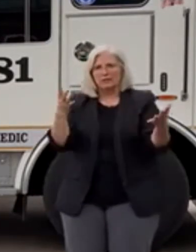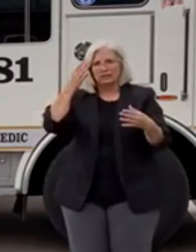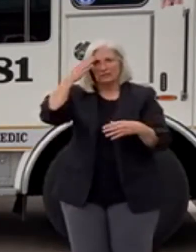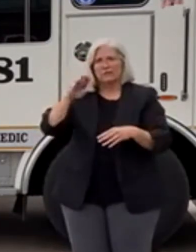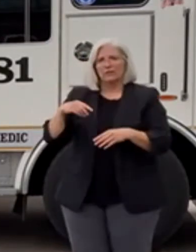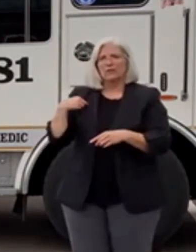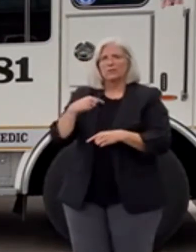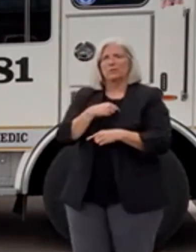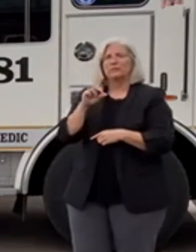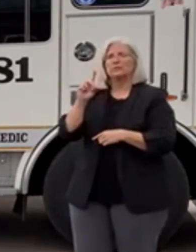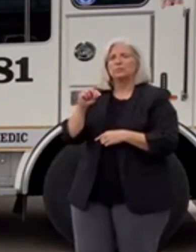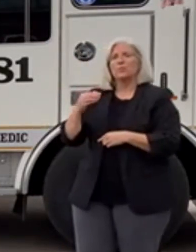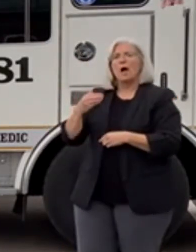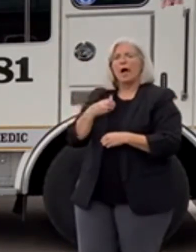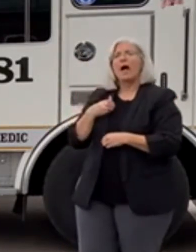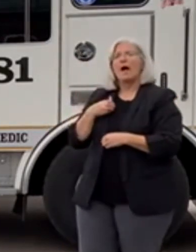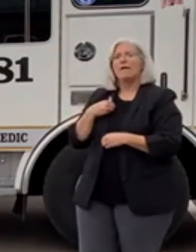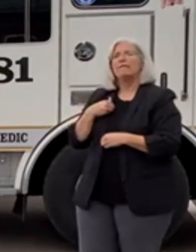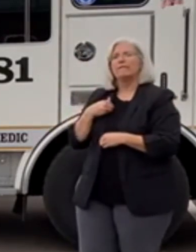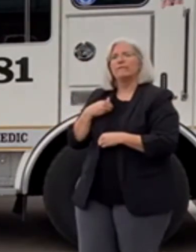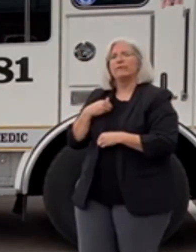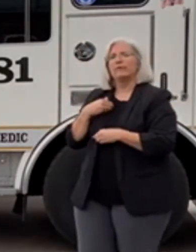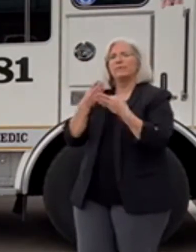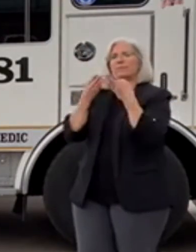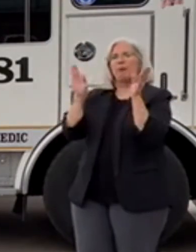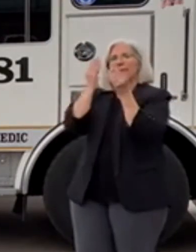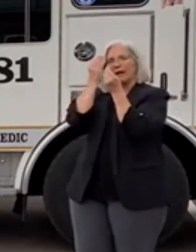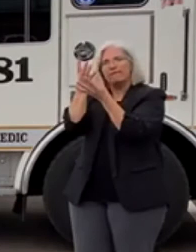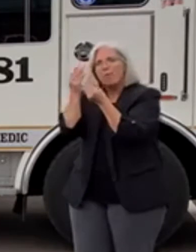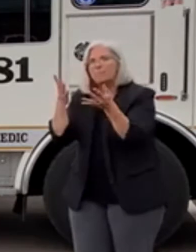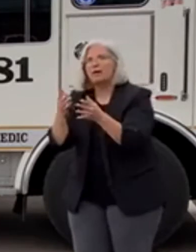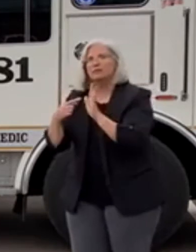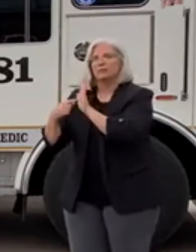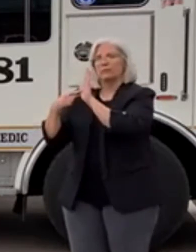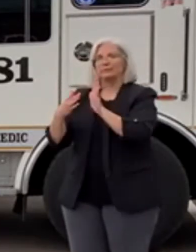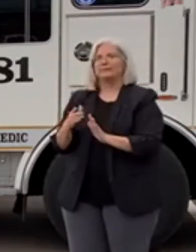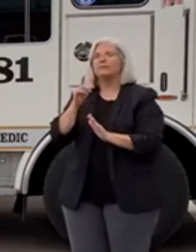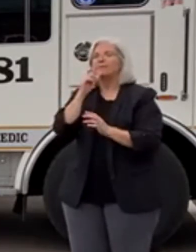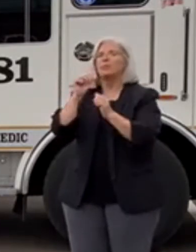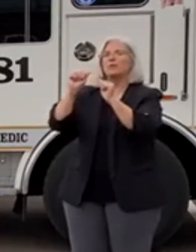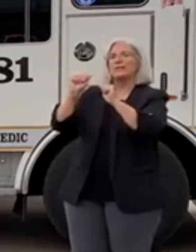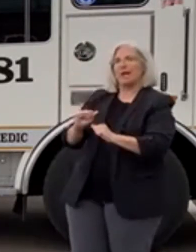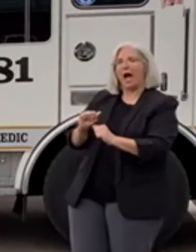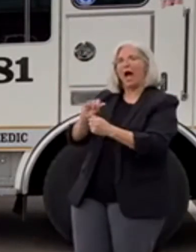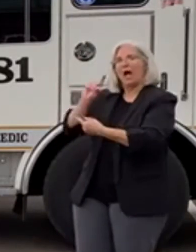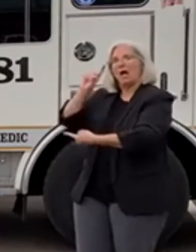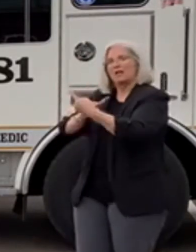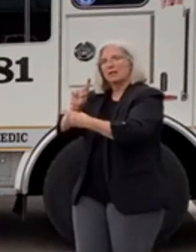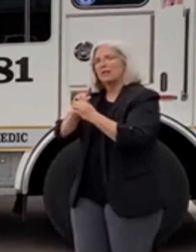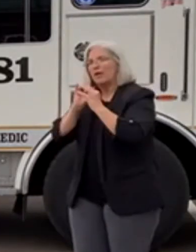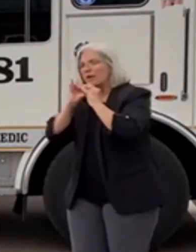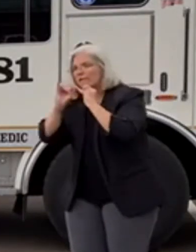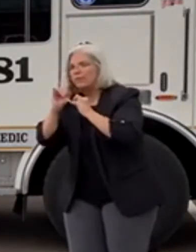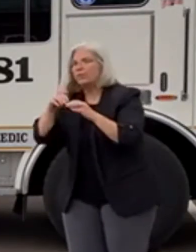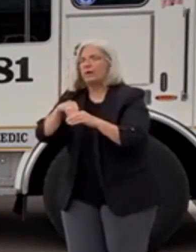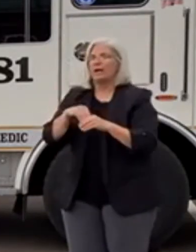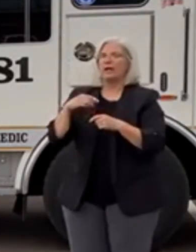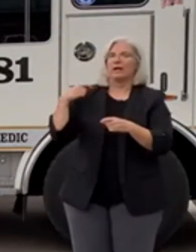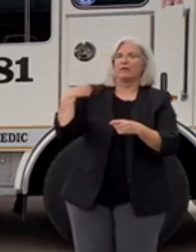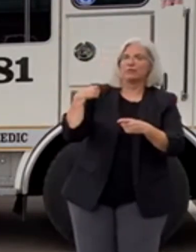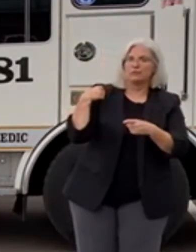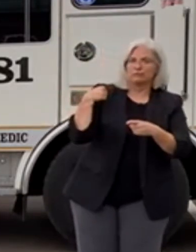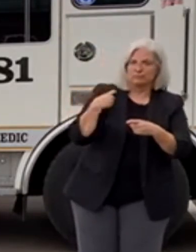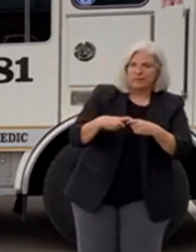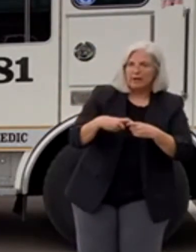to provide one-on-one interviews and statements in Spanish, Chinese, Vietnamese after this